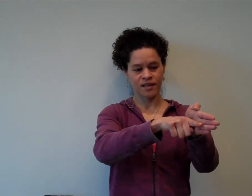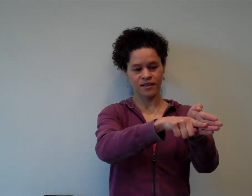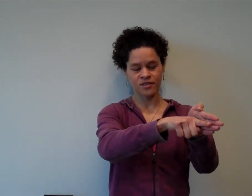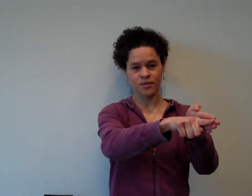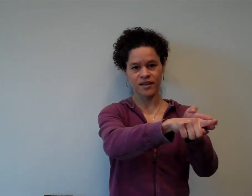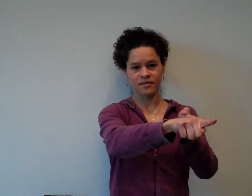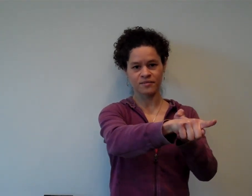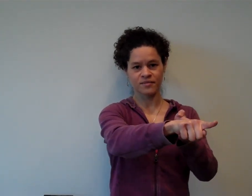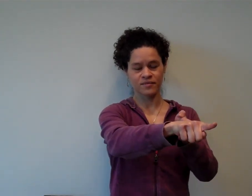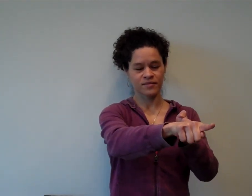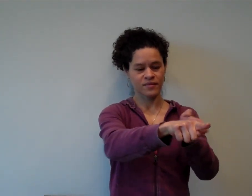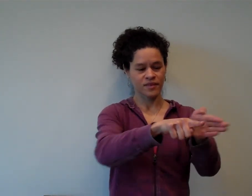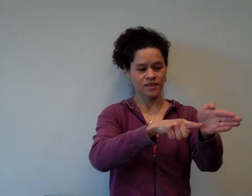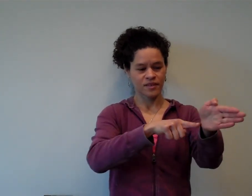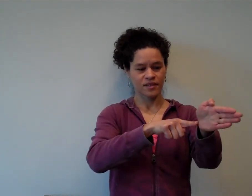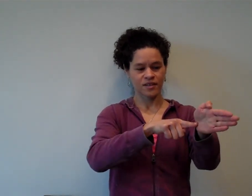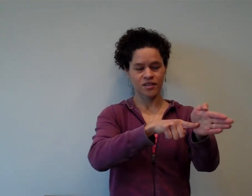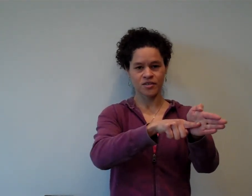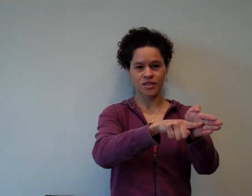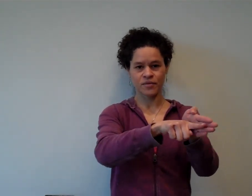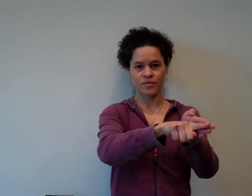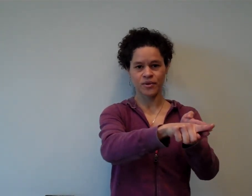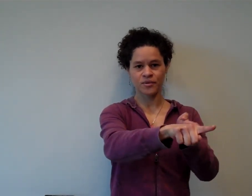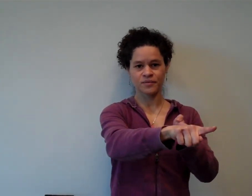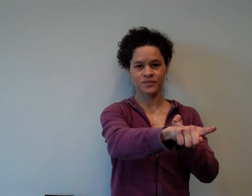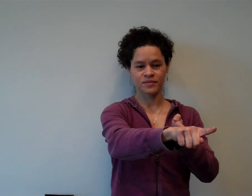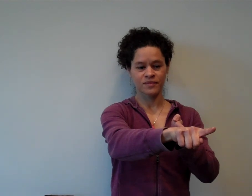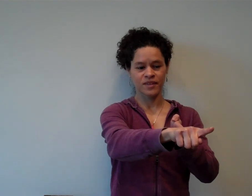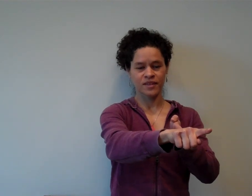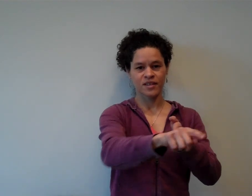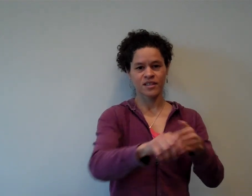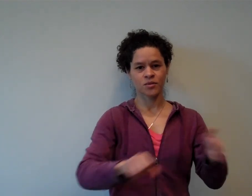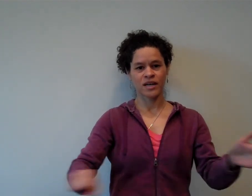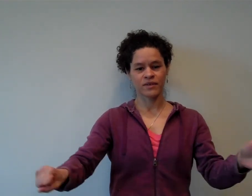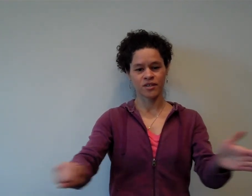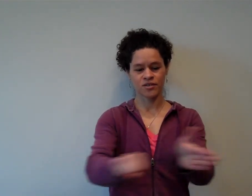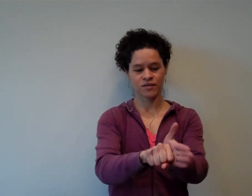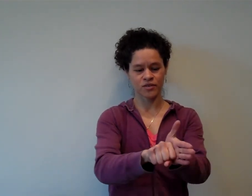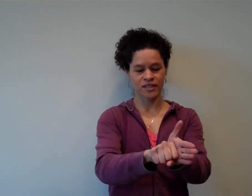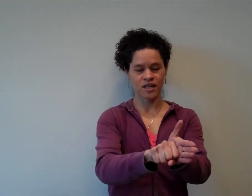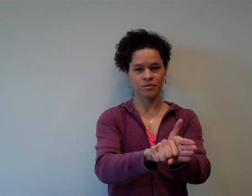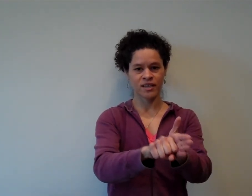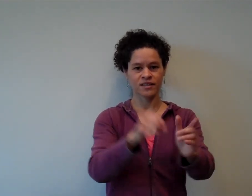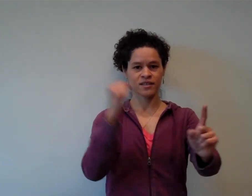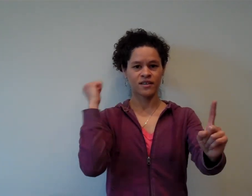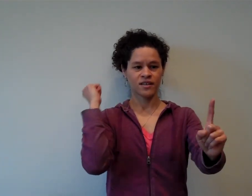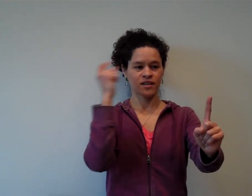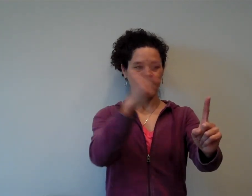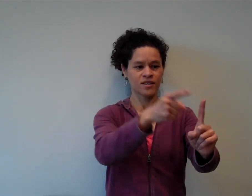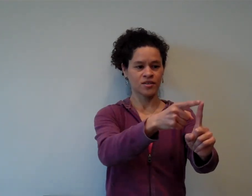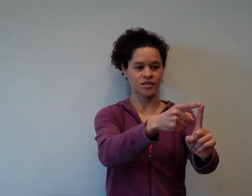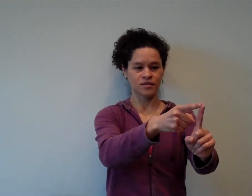this way. Accusative through. So we have accusative direct object, accusative